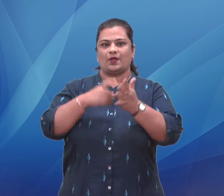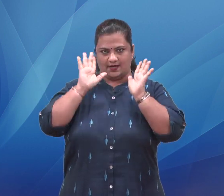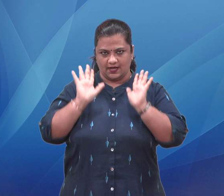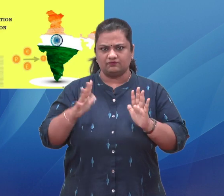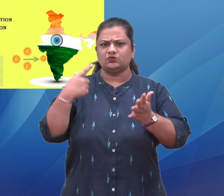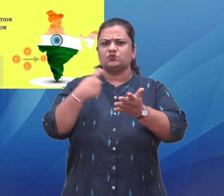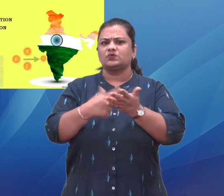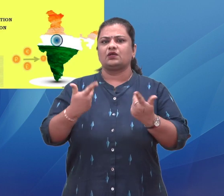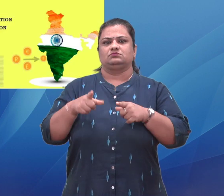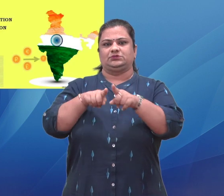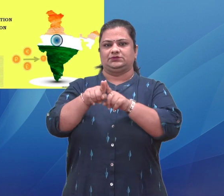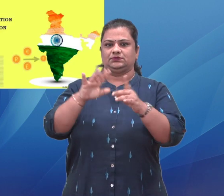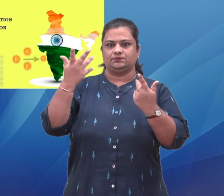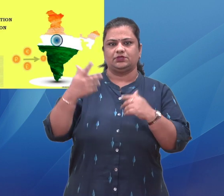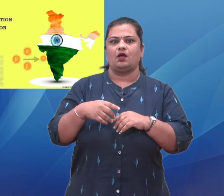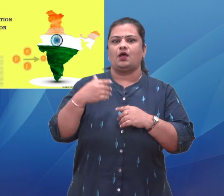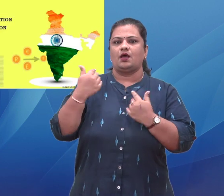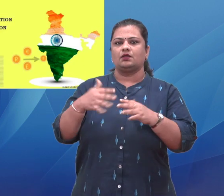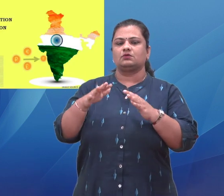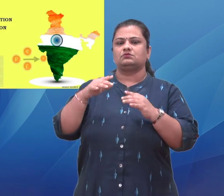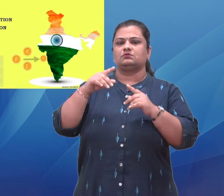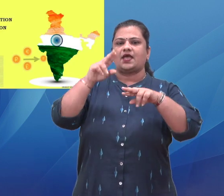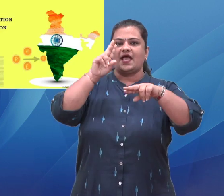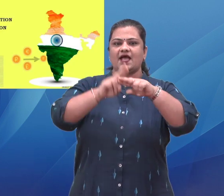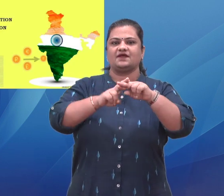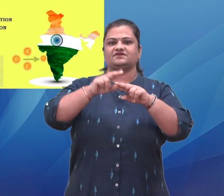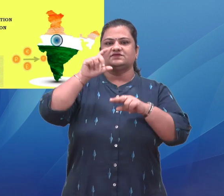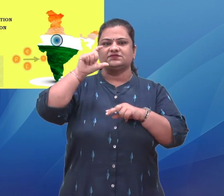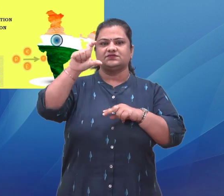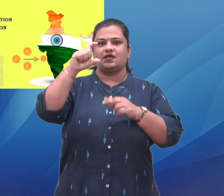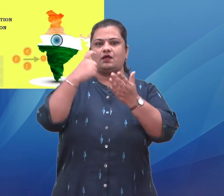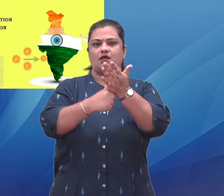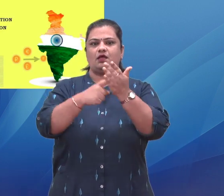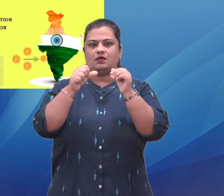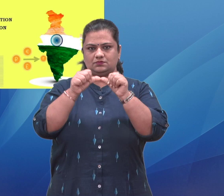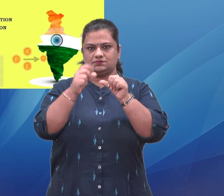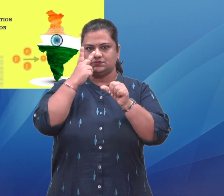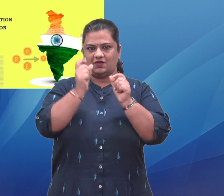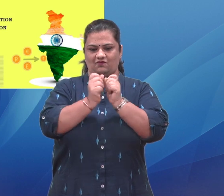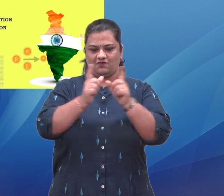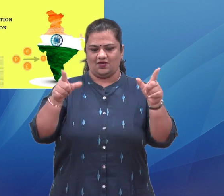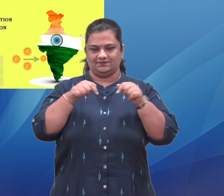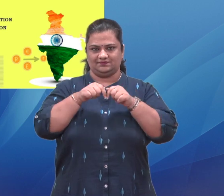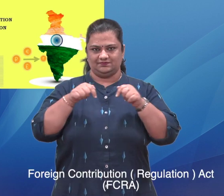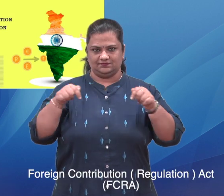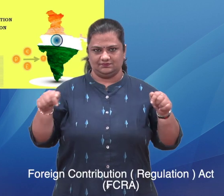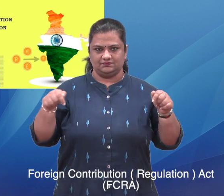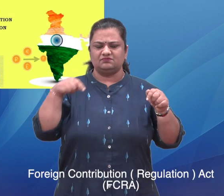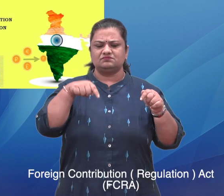Act FCRA, allowing Indians to receive up to 10 lakhs rupees in a year from relatives staying